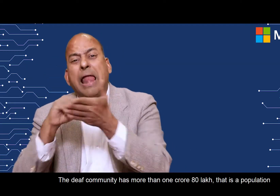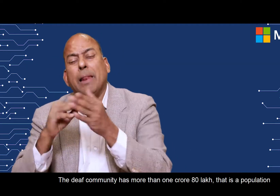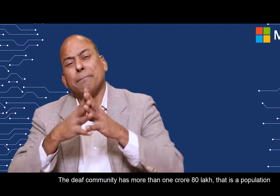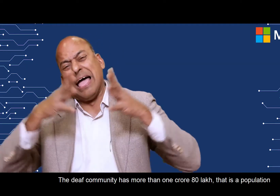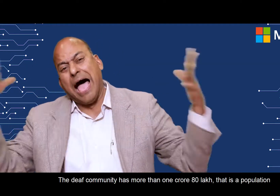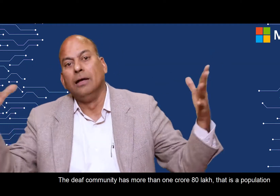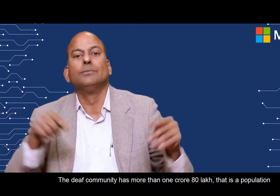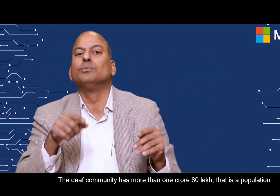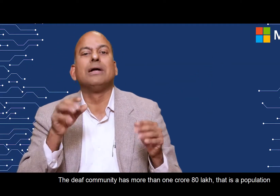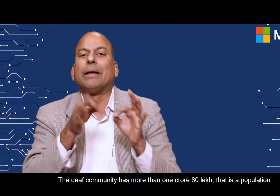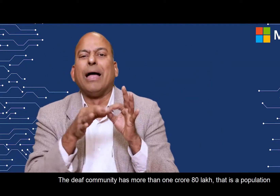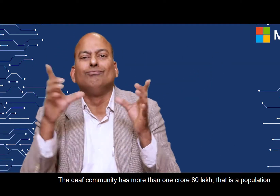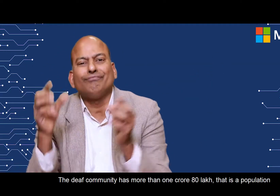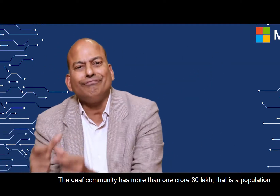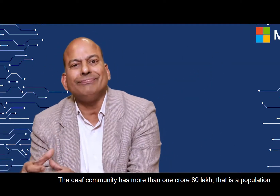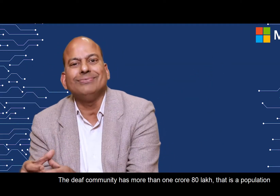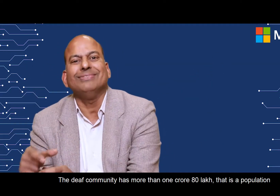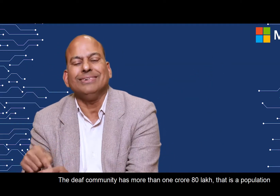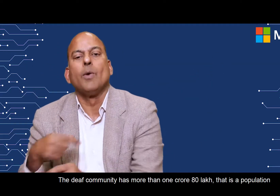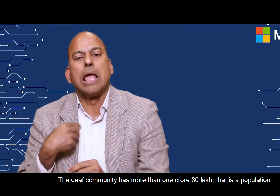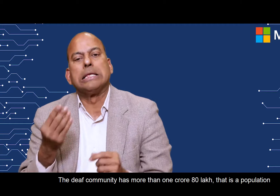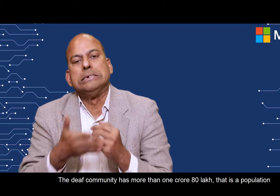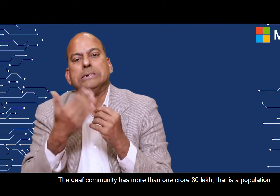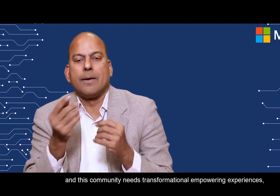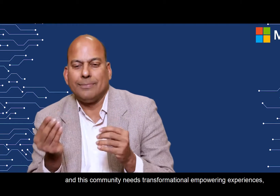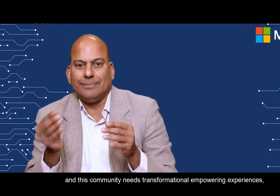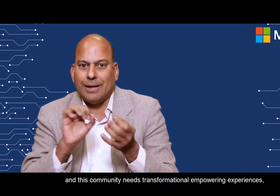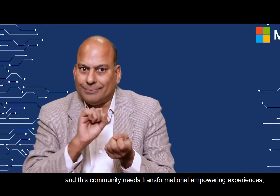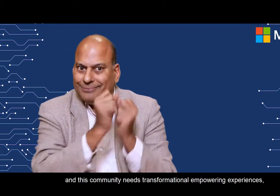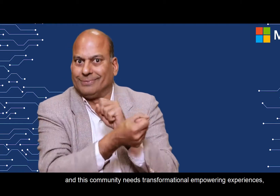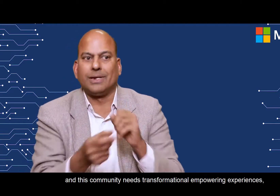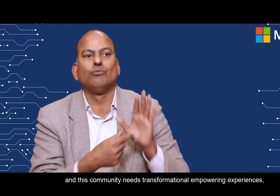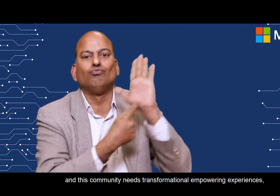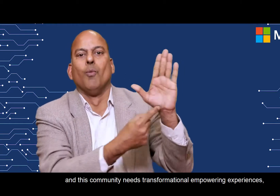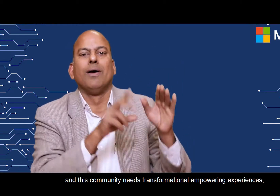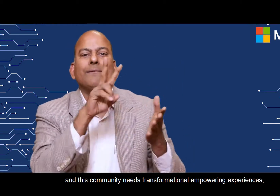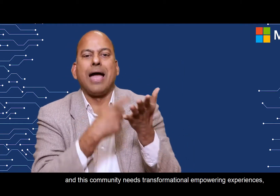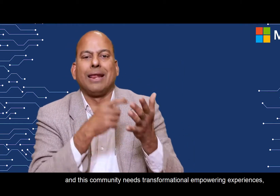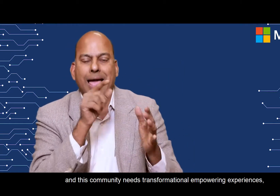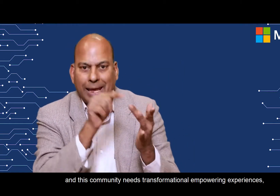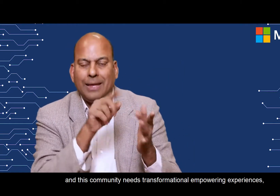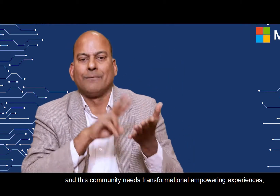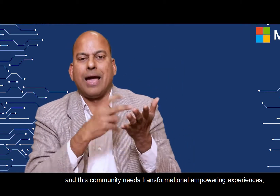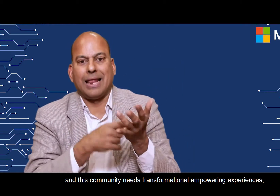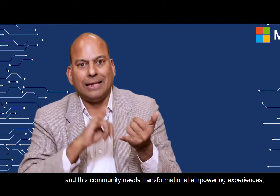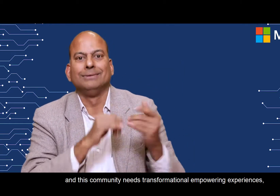deaf community has more than 1 crore 80 lakh, that is the population. And this community needs transformational,